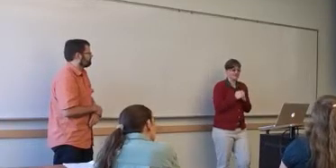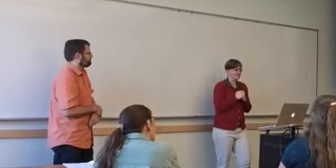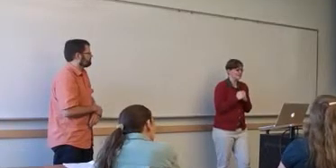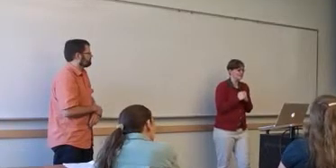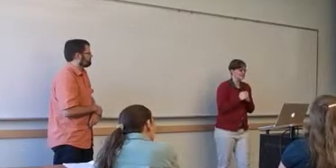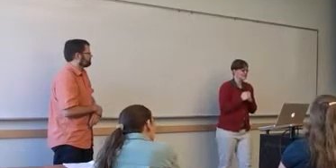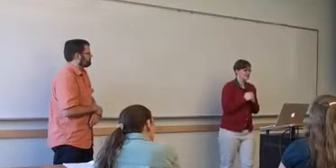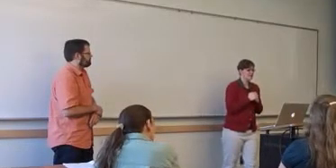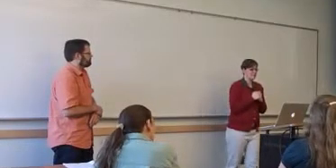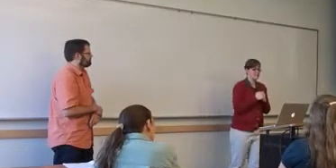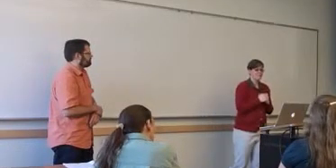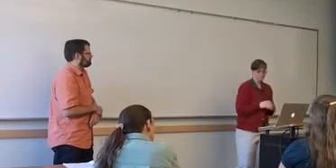communication access.